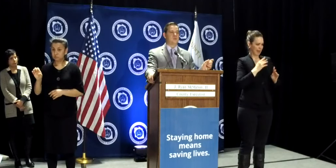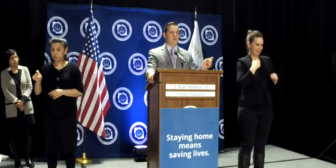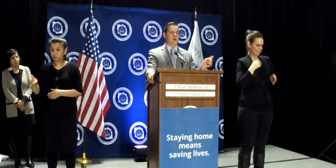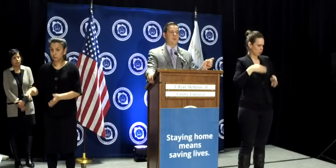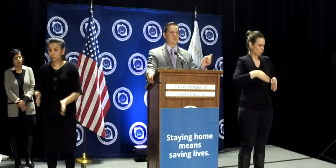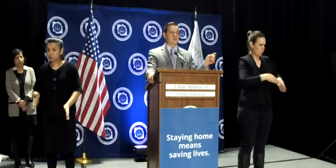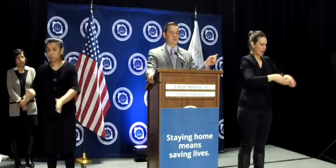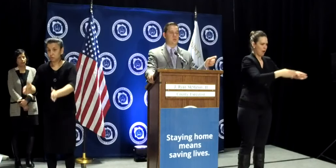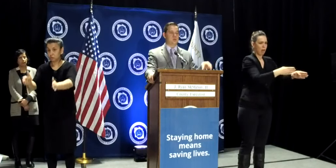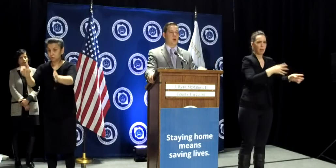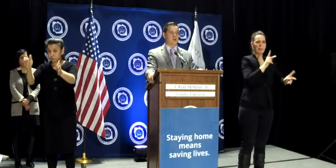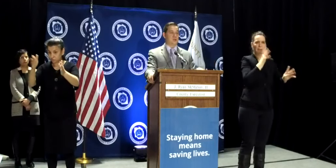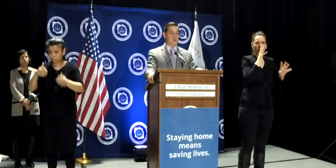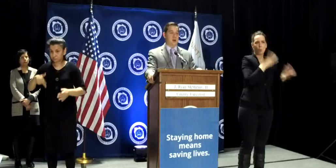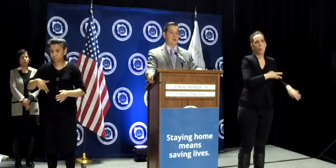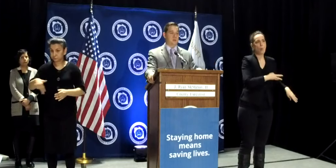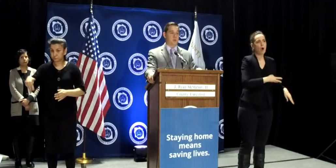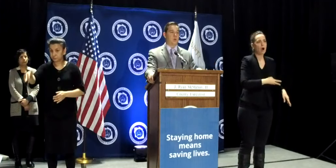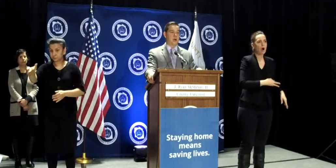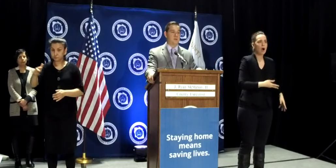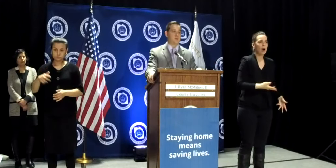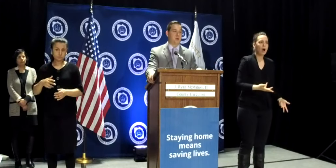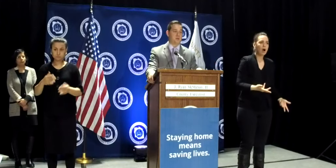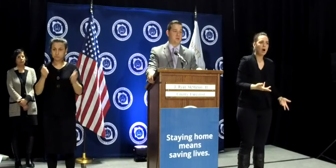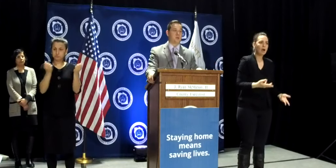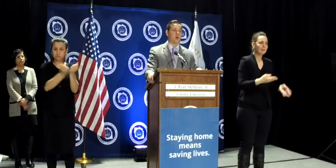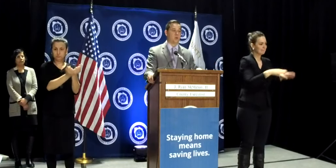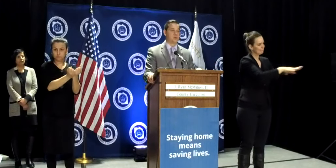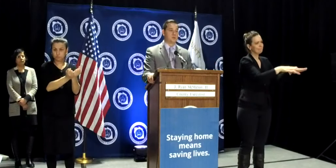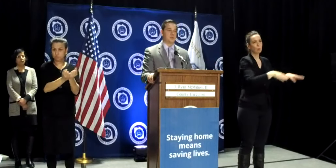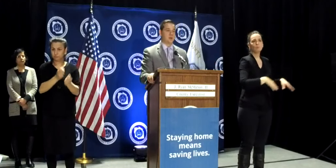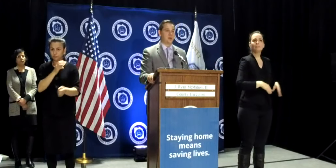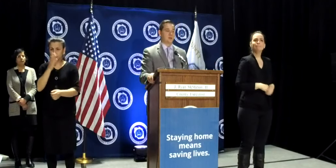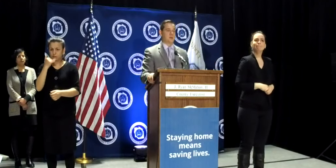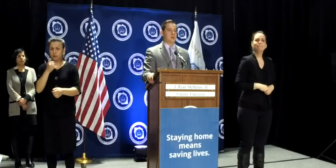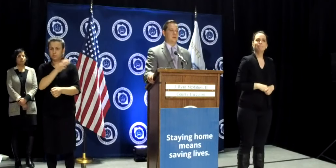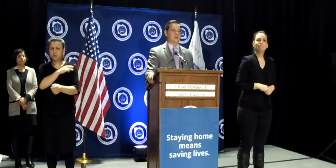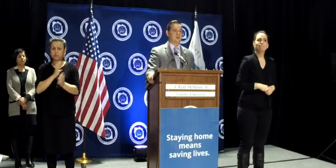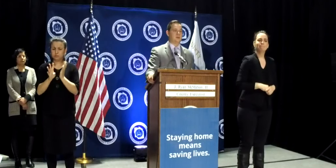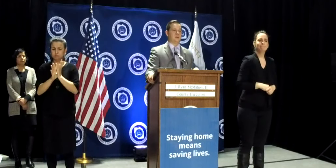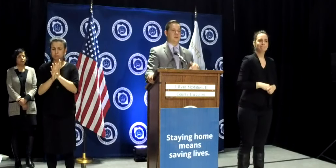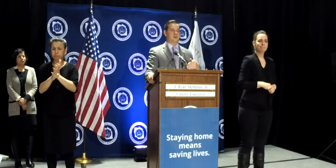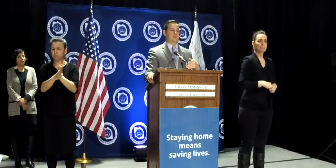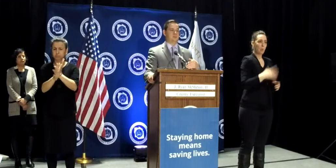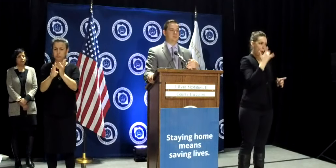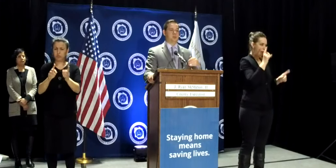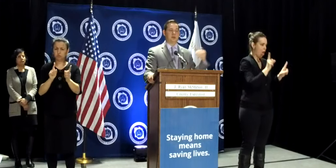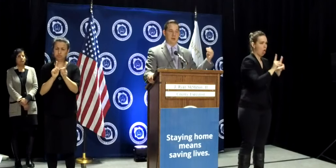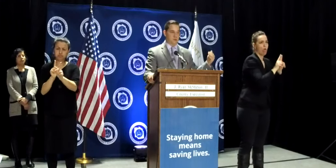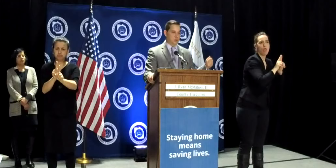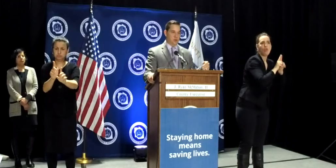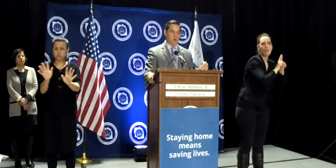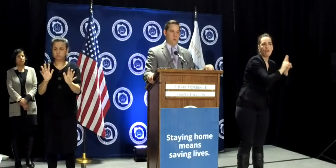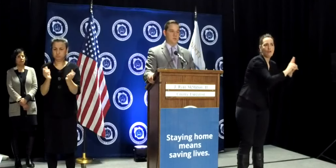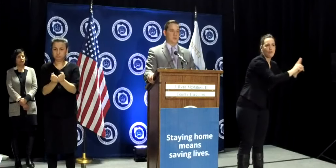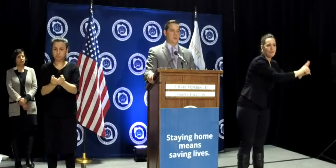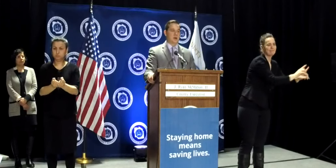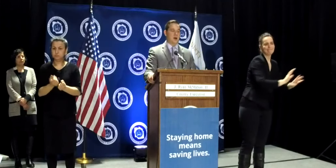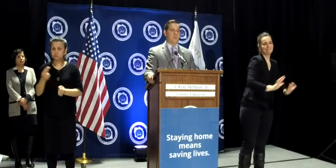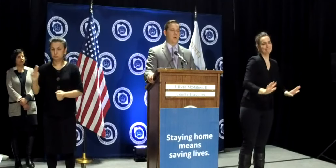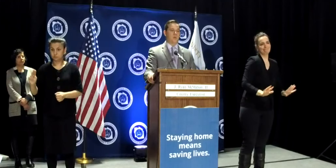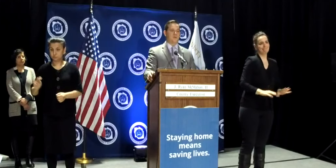open for the public to use. Parks the programming of parks are closed, and the playgrounds are